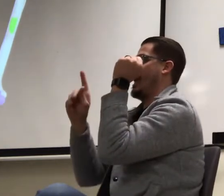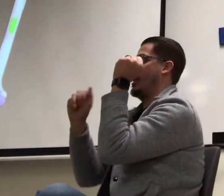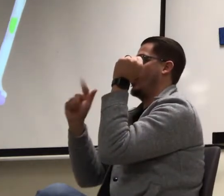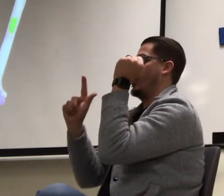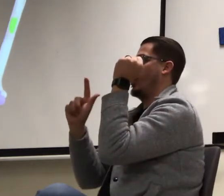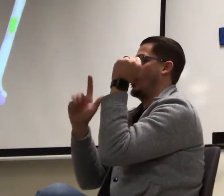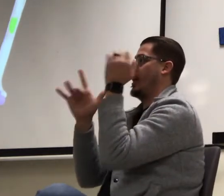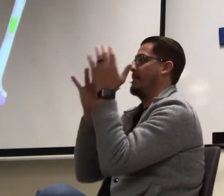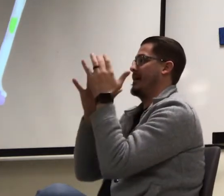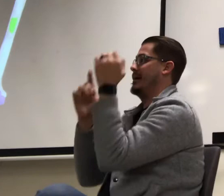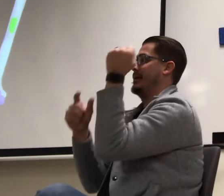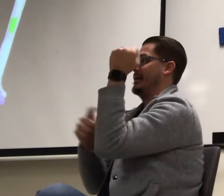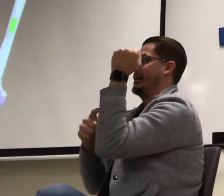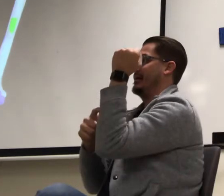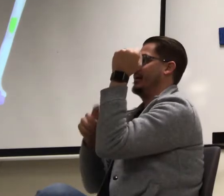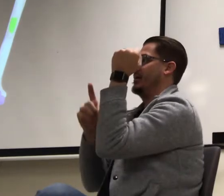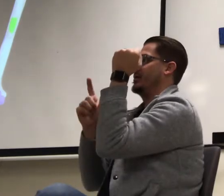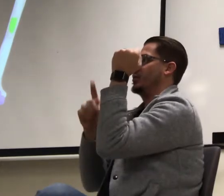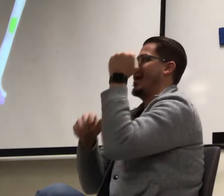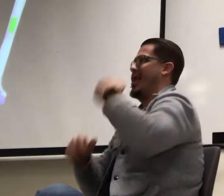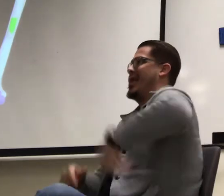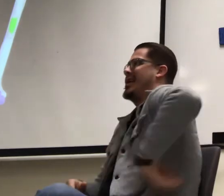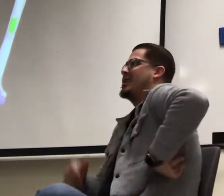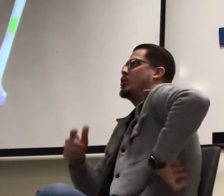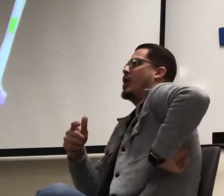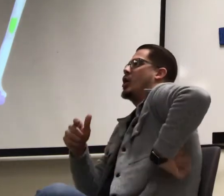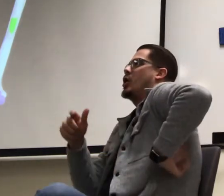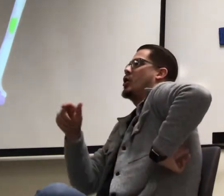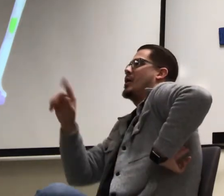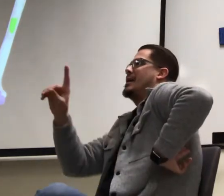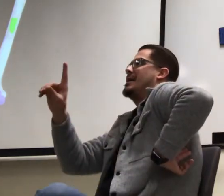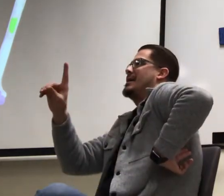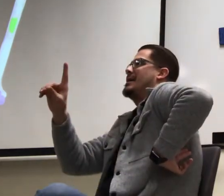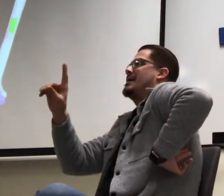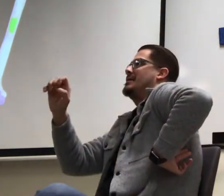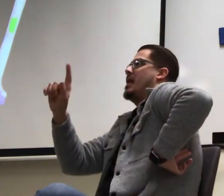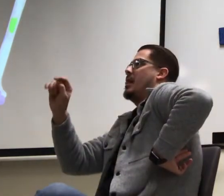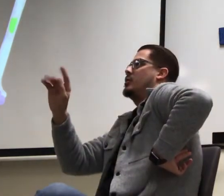Obviously, it's where the deltoid muscle inserts.